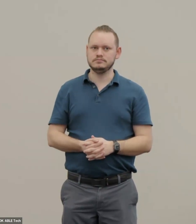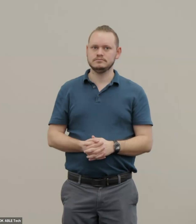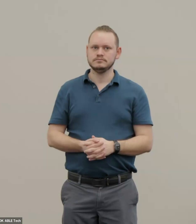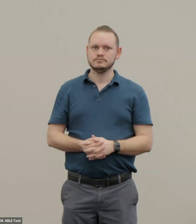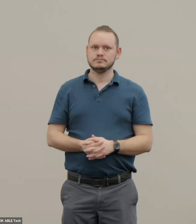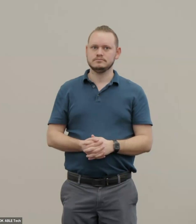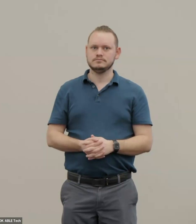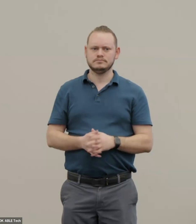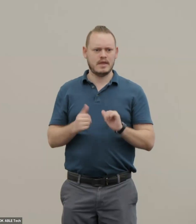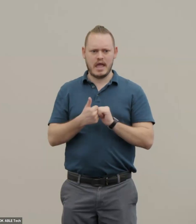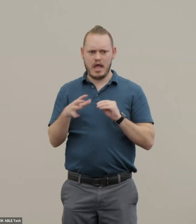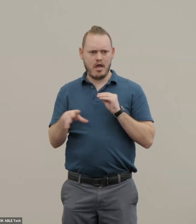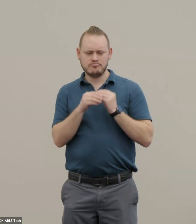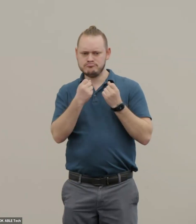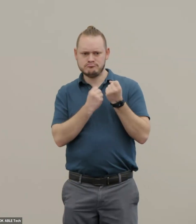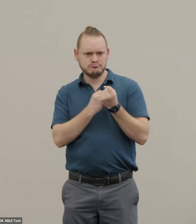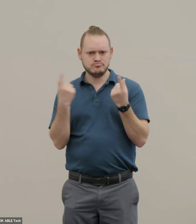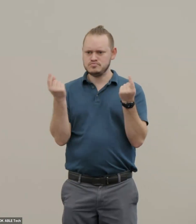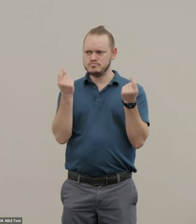is how we add that structure.